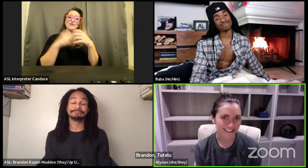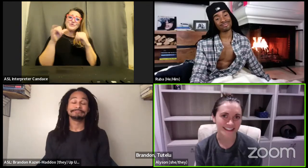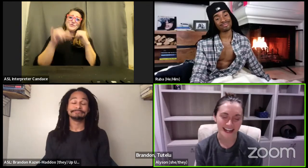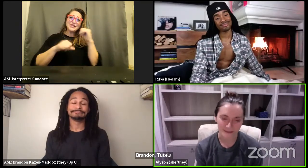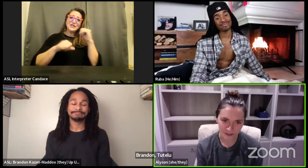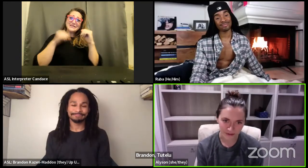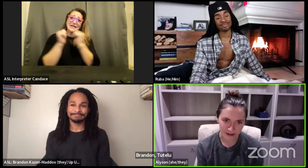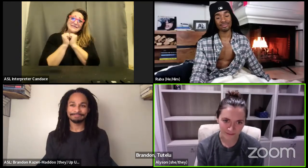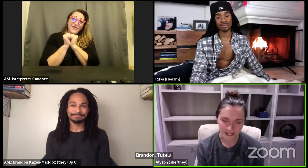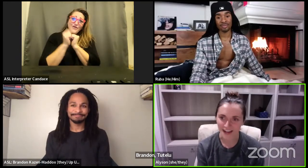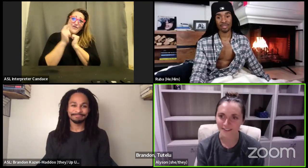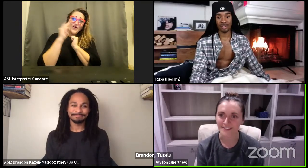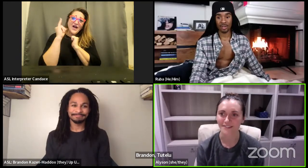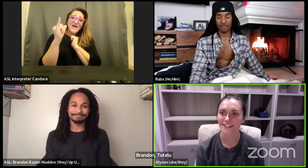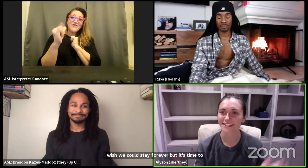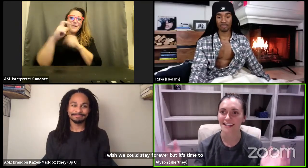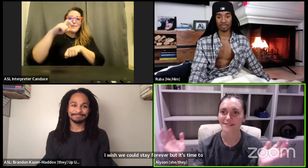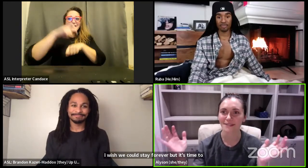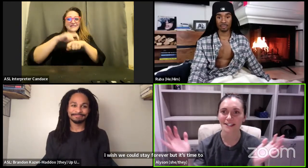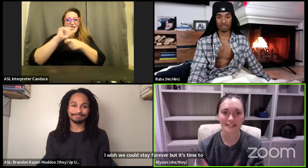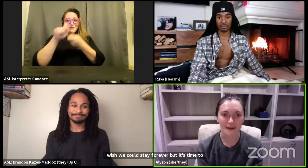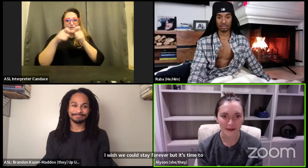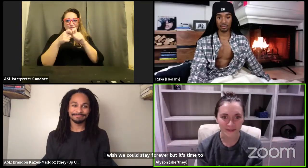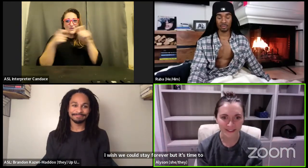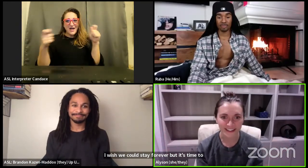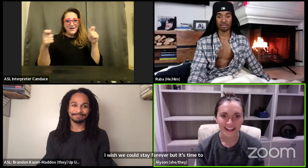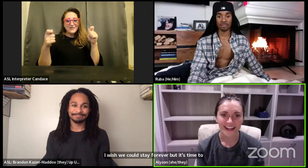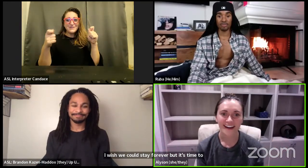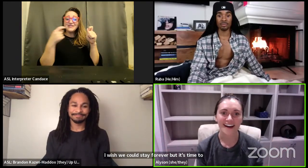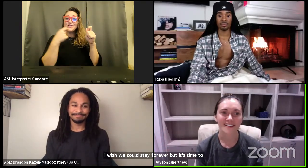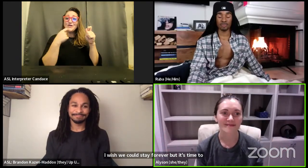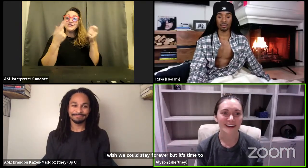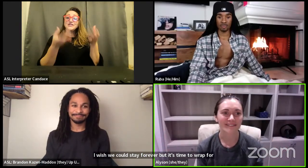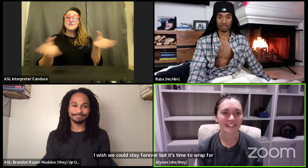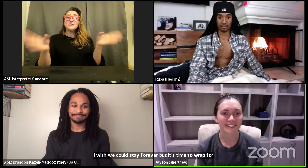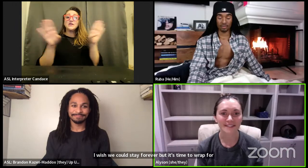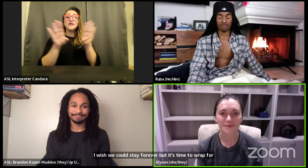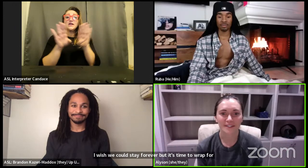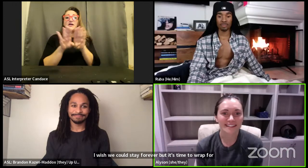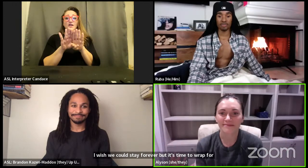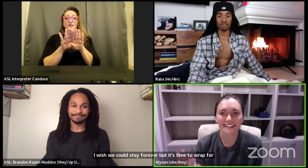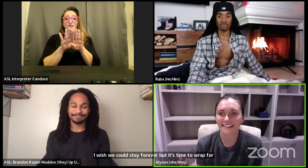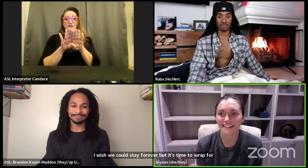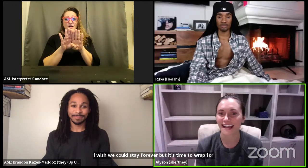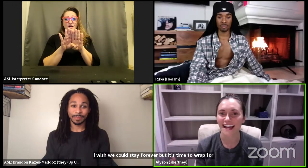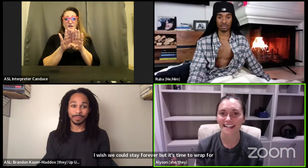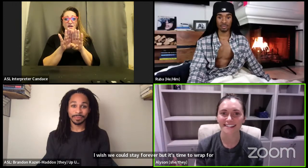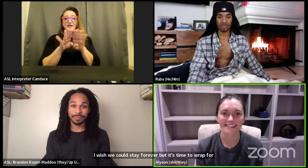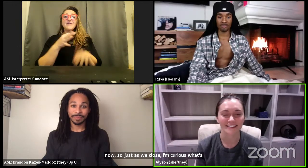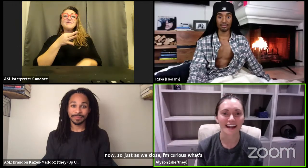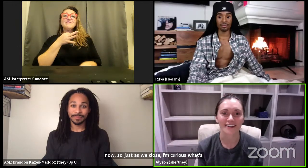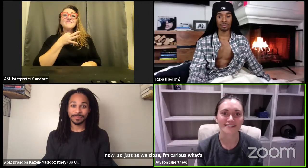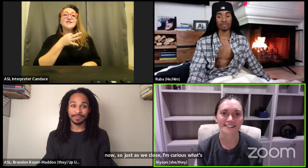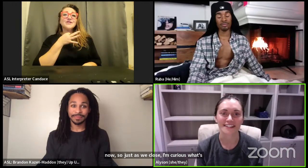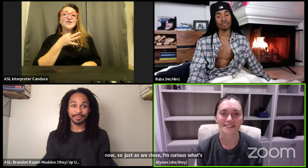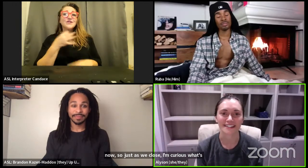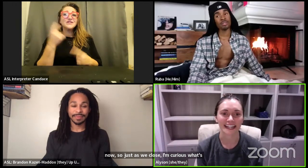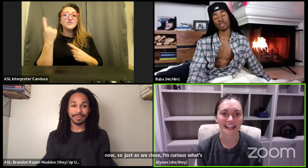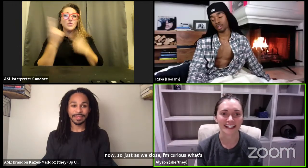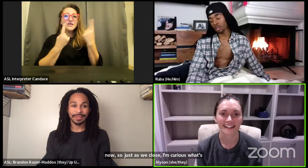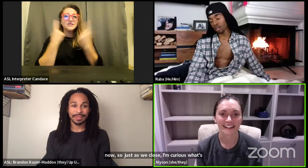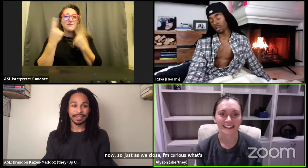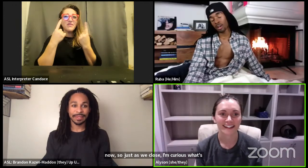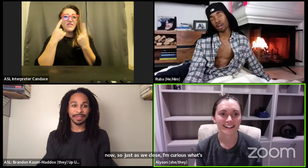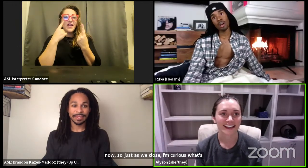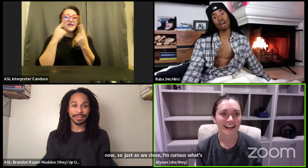but it's time to wrap for now. So just as we close, I'm curious, what's something that stood out to you